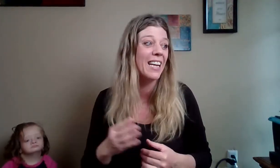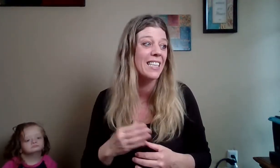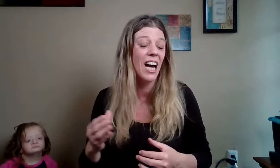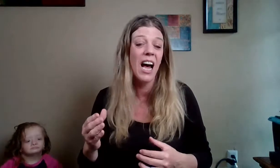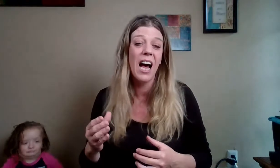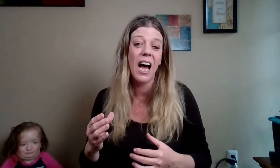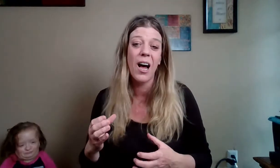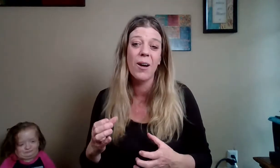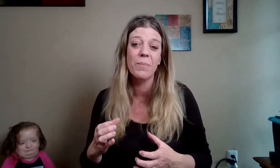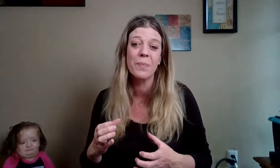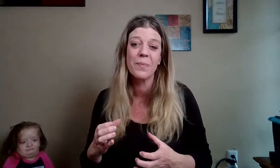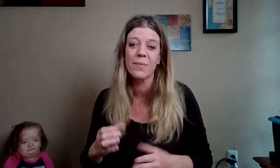and